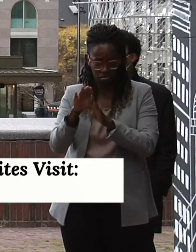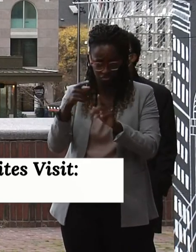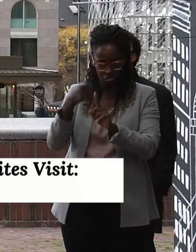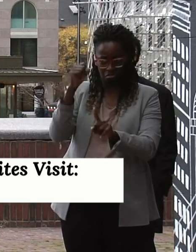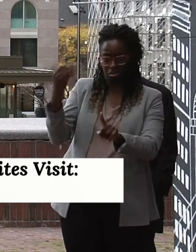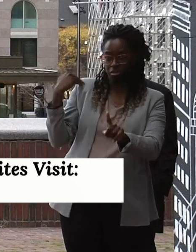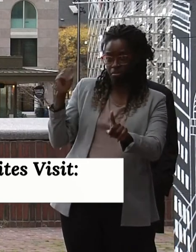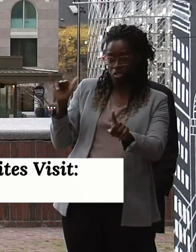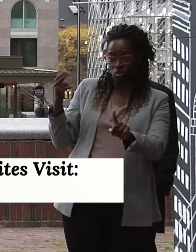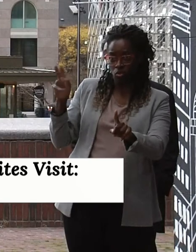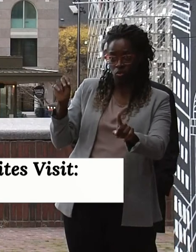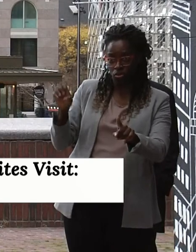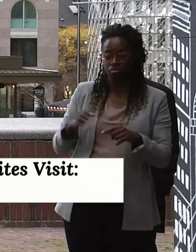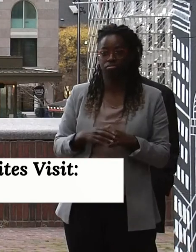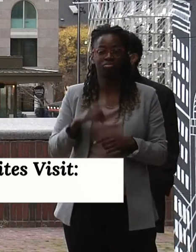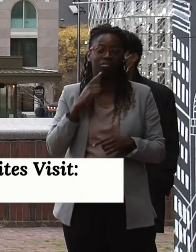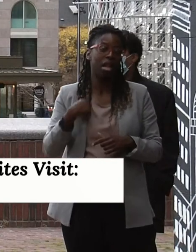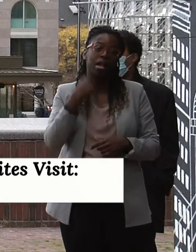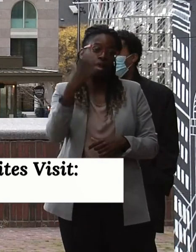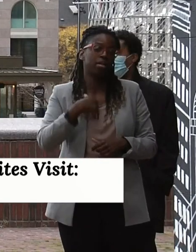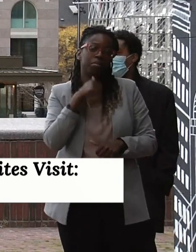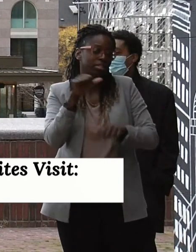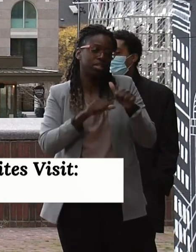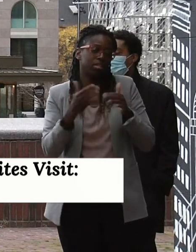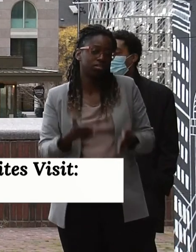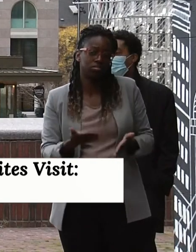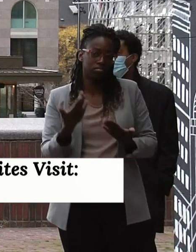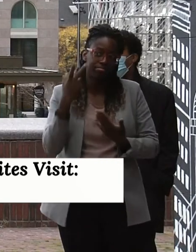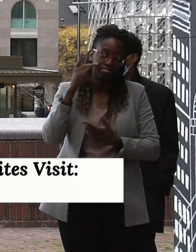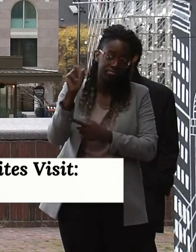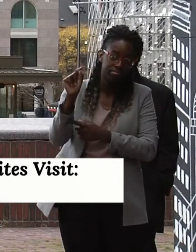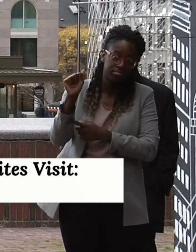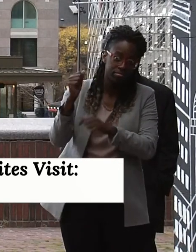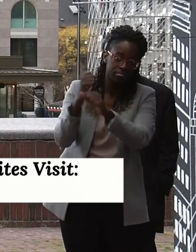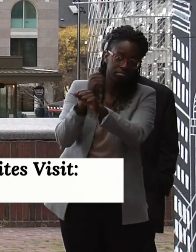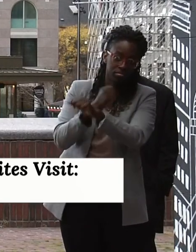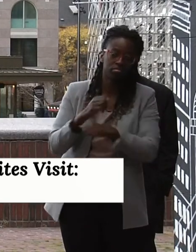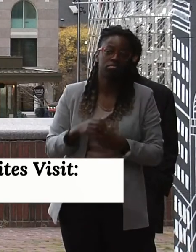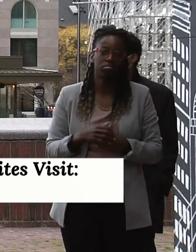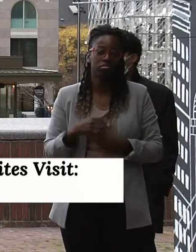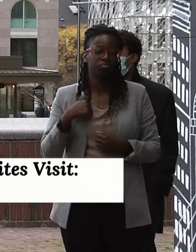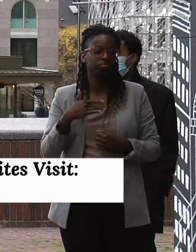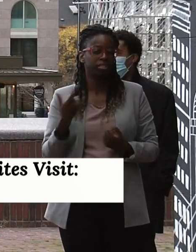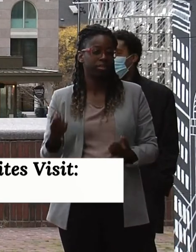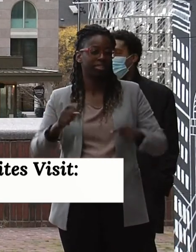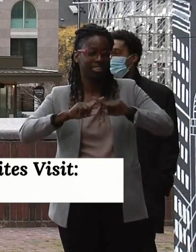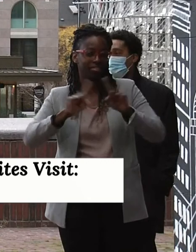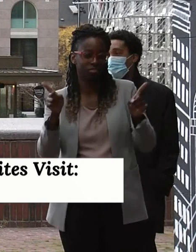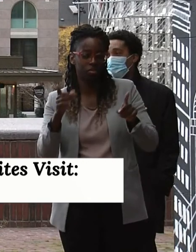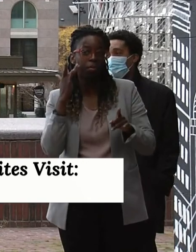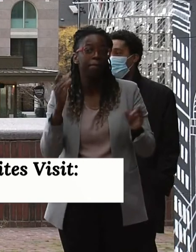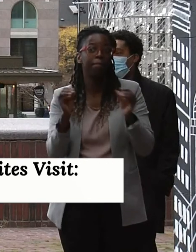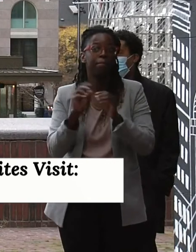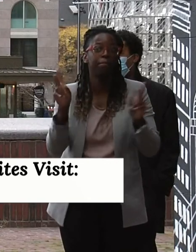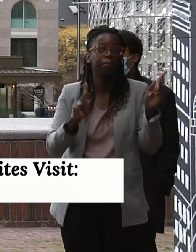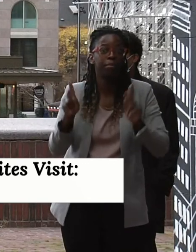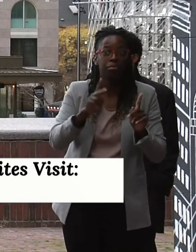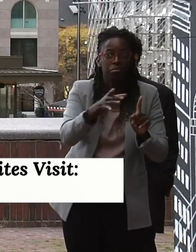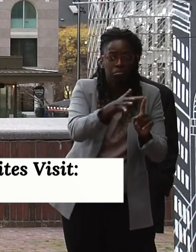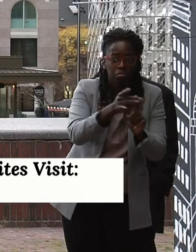a scientist. It just seems different right now. It seems like more people are catching the virus, and I don't know if there's a different strand of the virus. I don't know if Marty has anything to say about that,